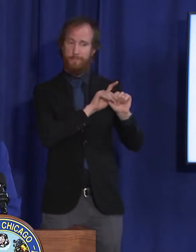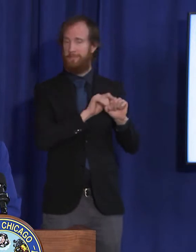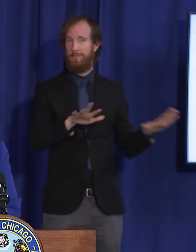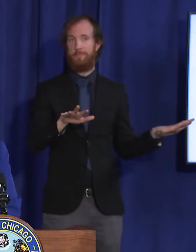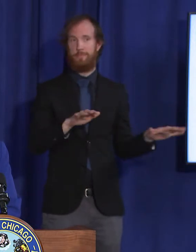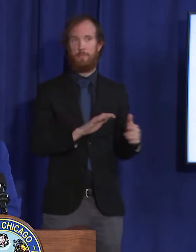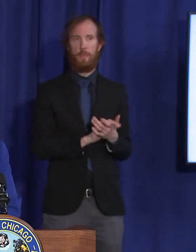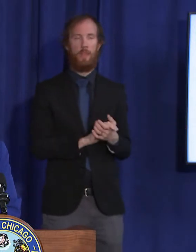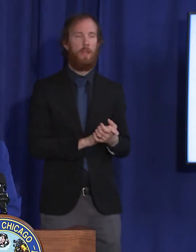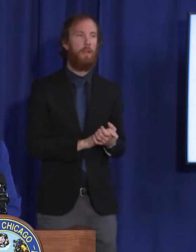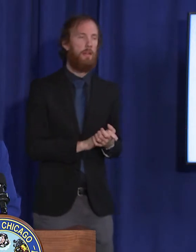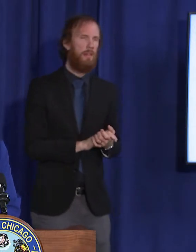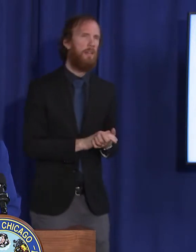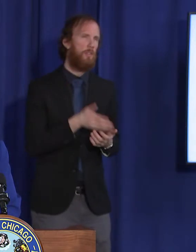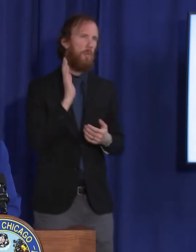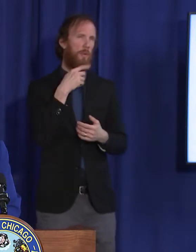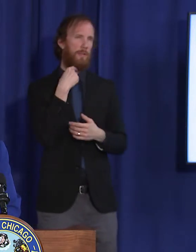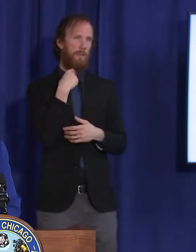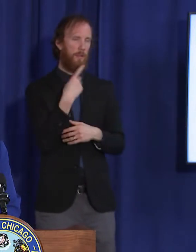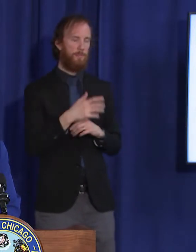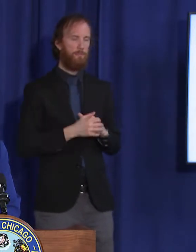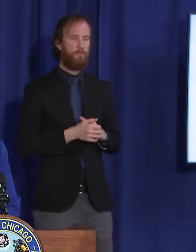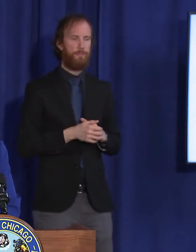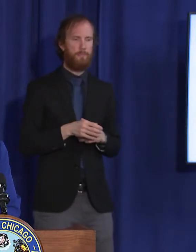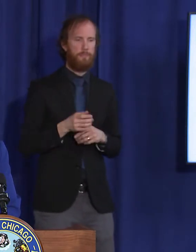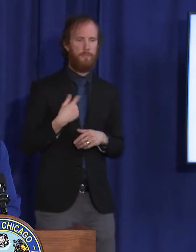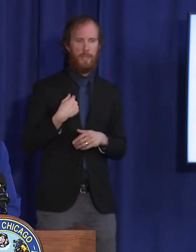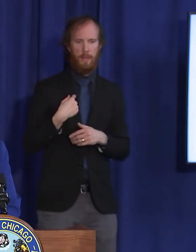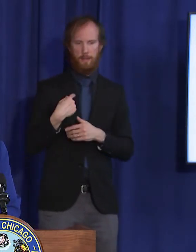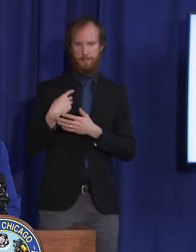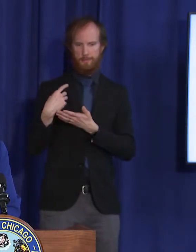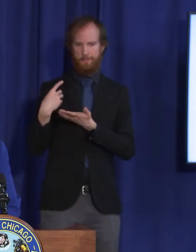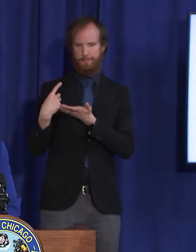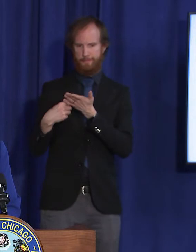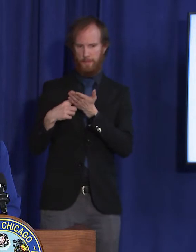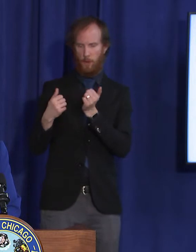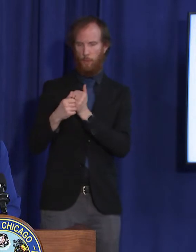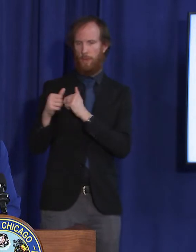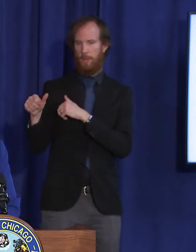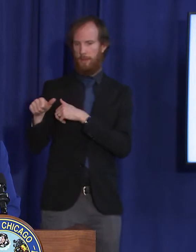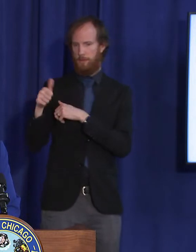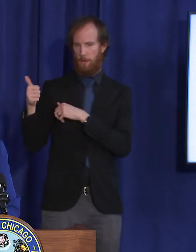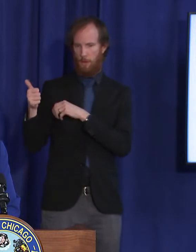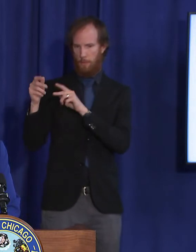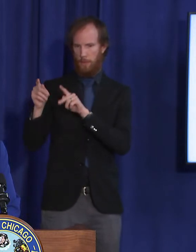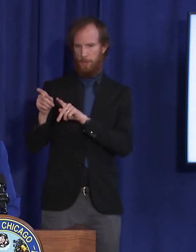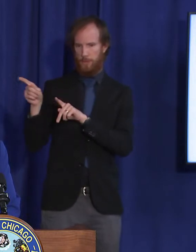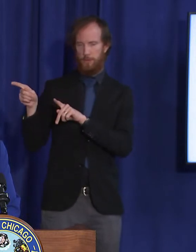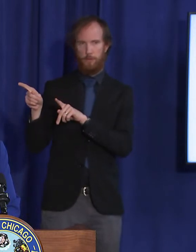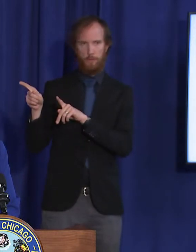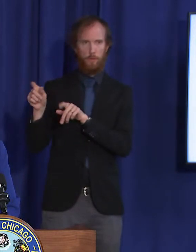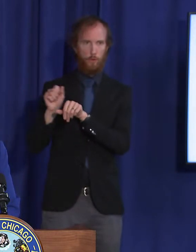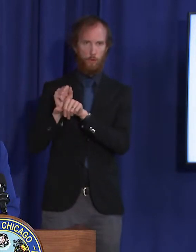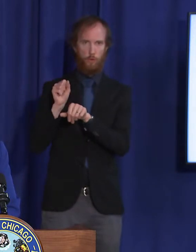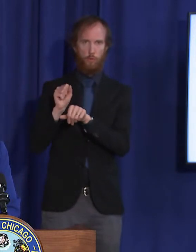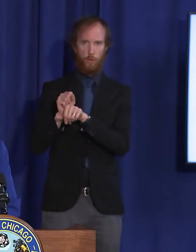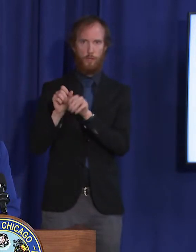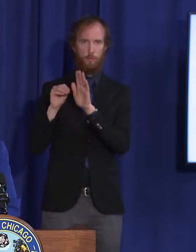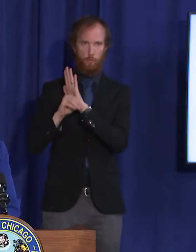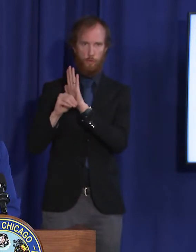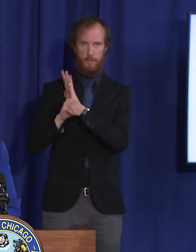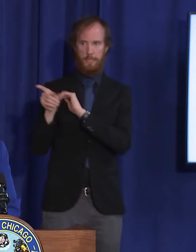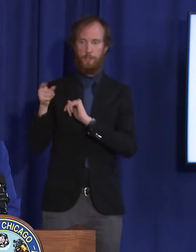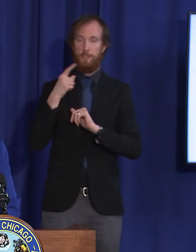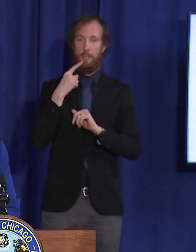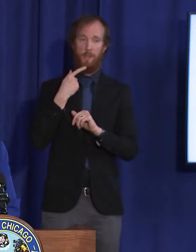So, I'll tell you, I was talking to my counterpart in New Orleans, and she said, we just had the